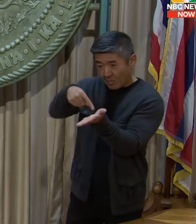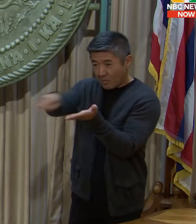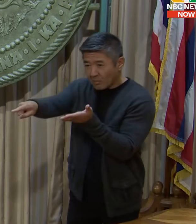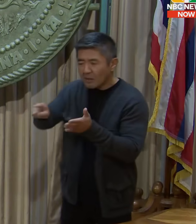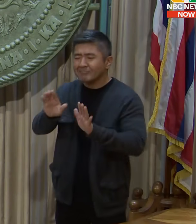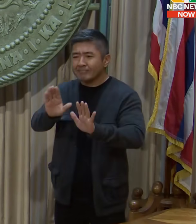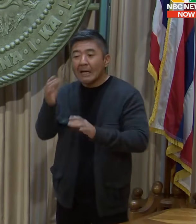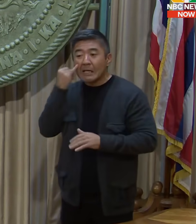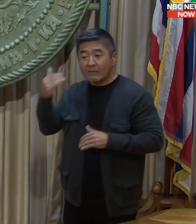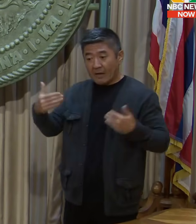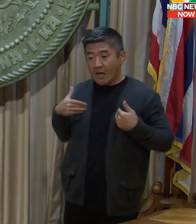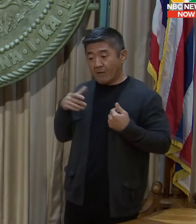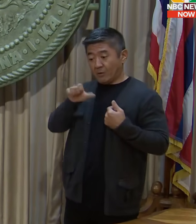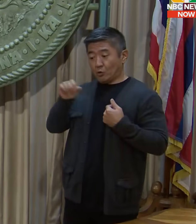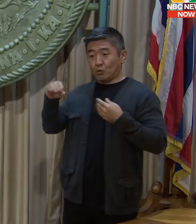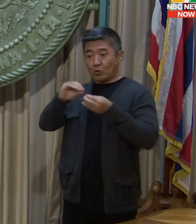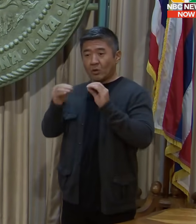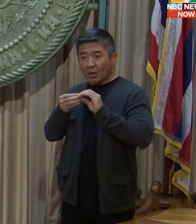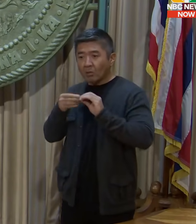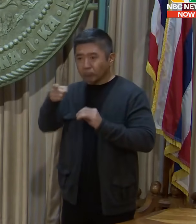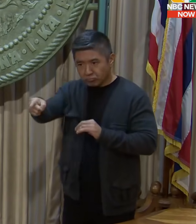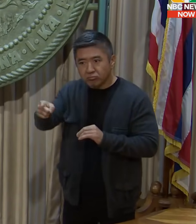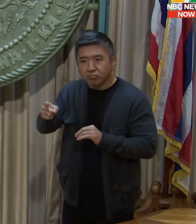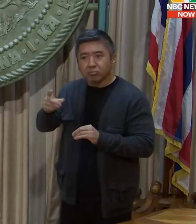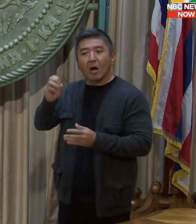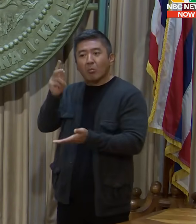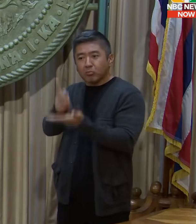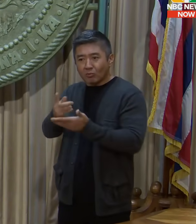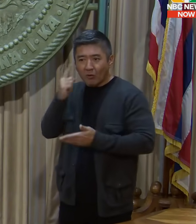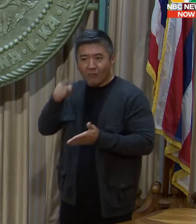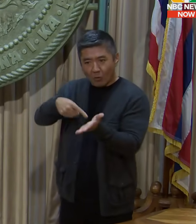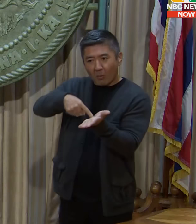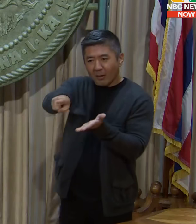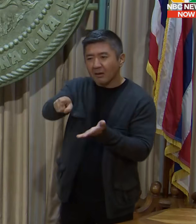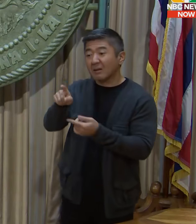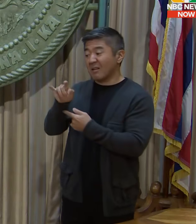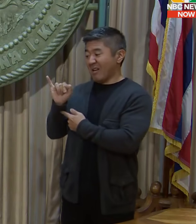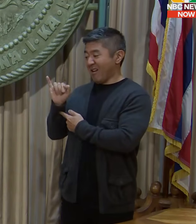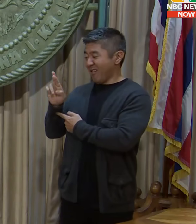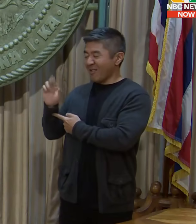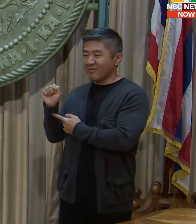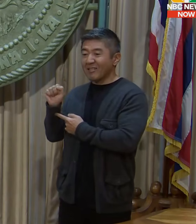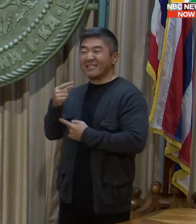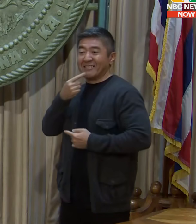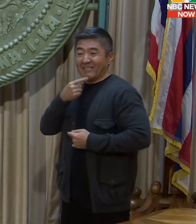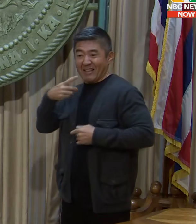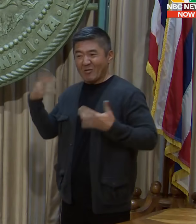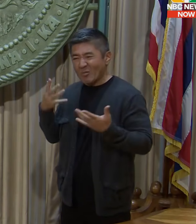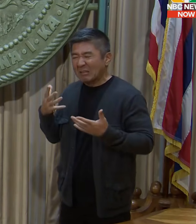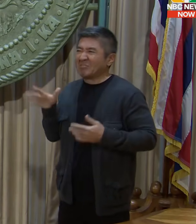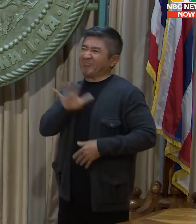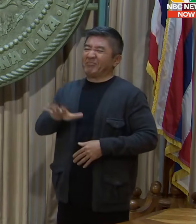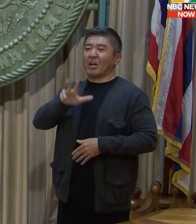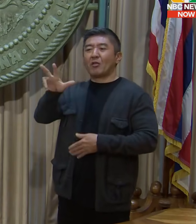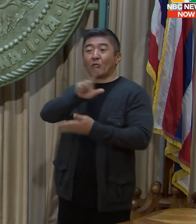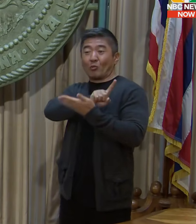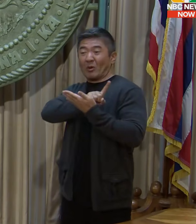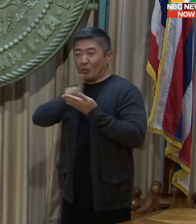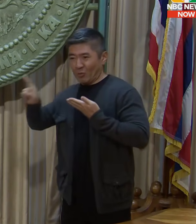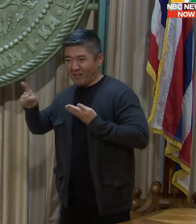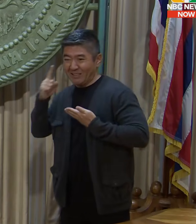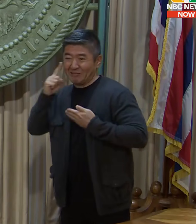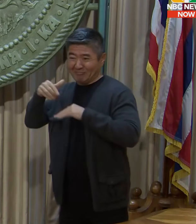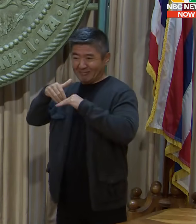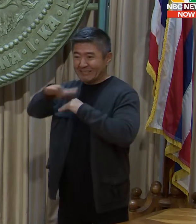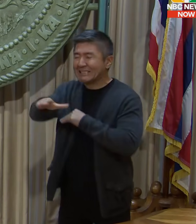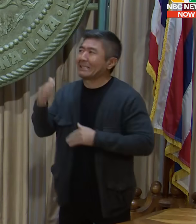Social Security number, you are eligible for those payments. The IRS said this morning that it'll take about 3 weeks for those to start to go. I'm